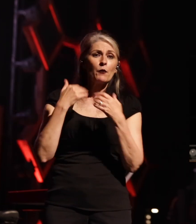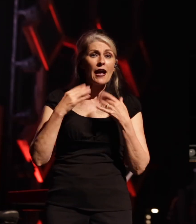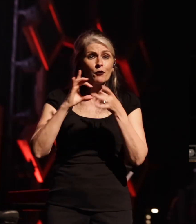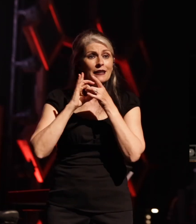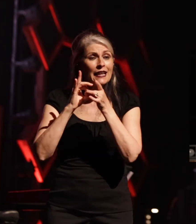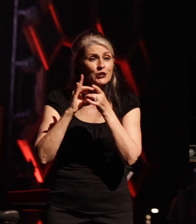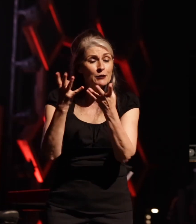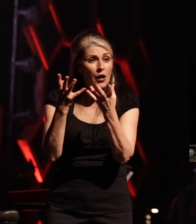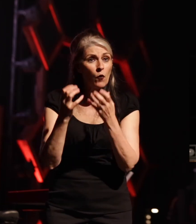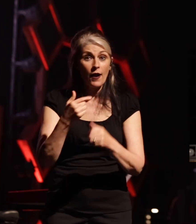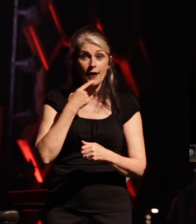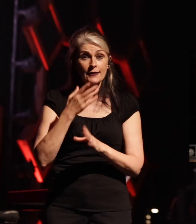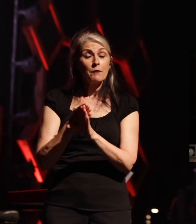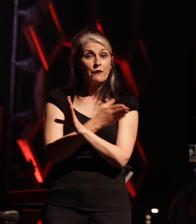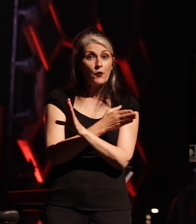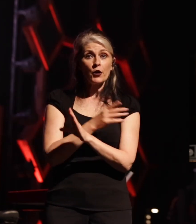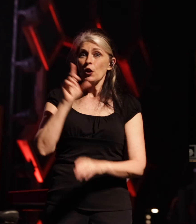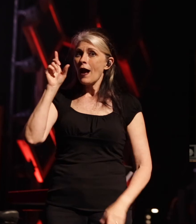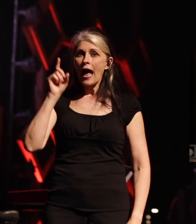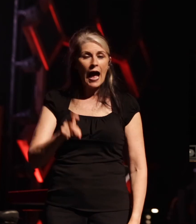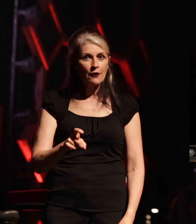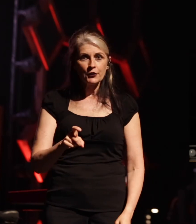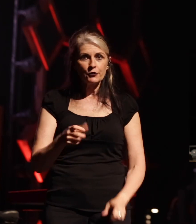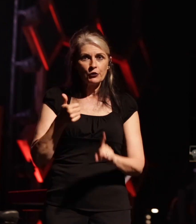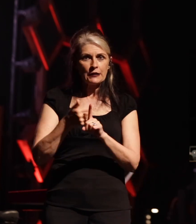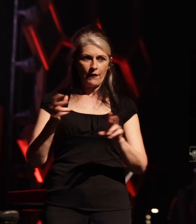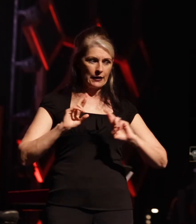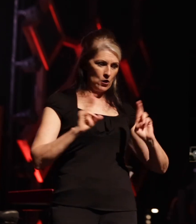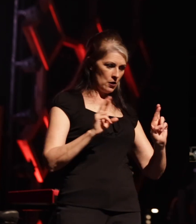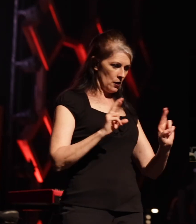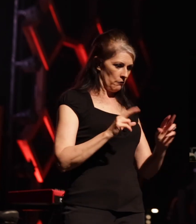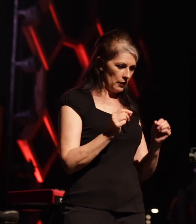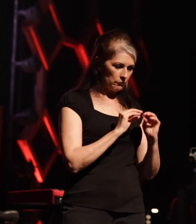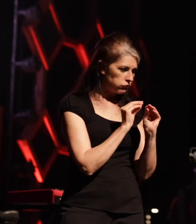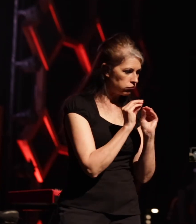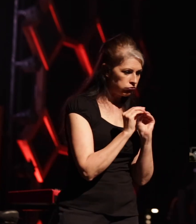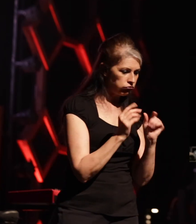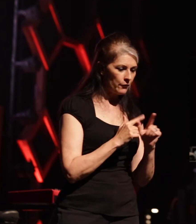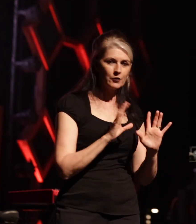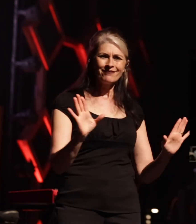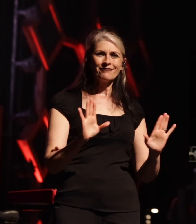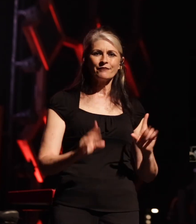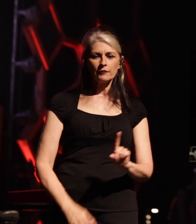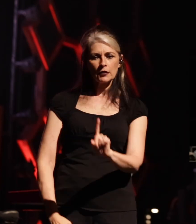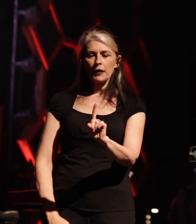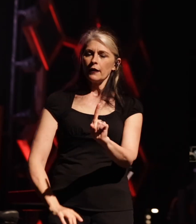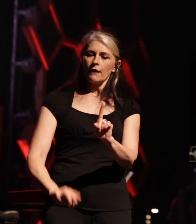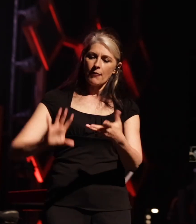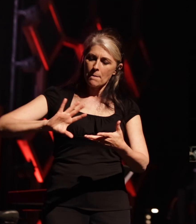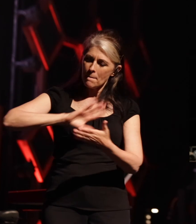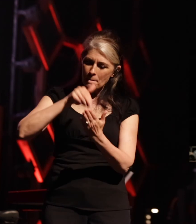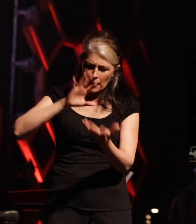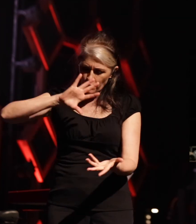have to get yourself ready and prepped to come to God. God wants to meet you in the mess of your life because he loves you so very